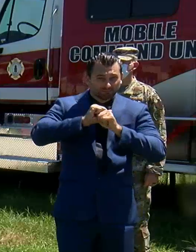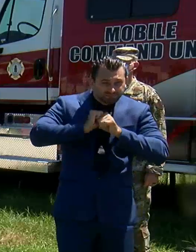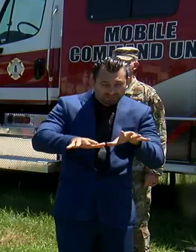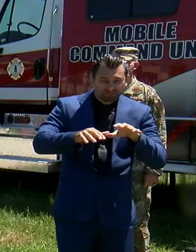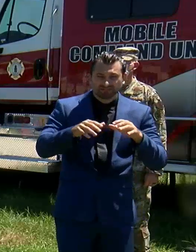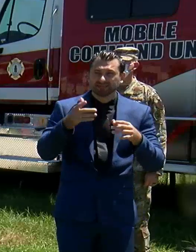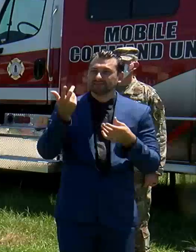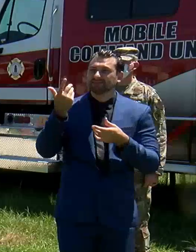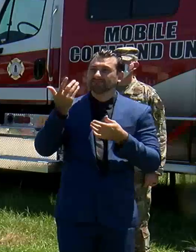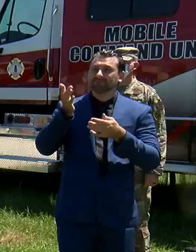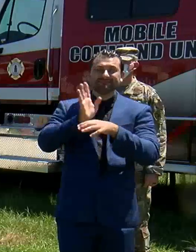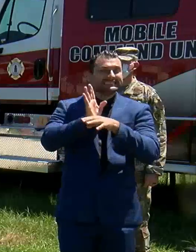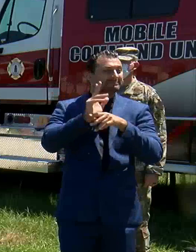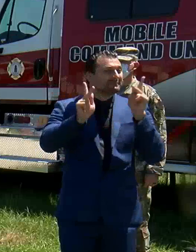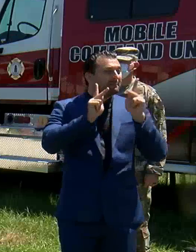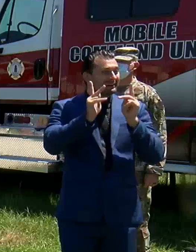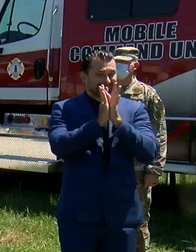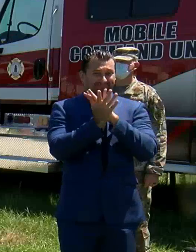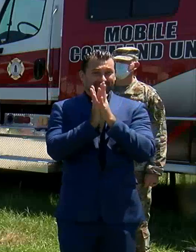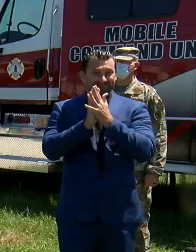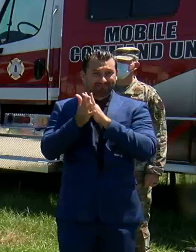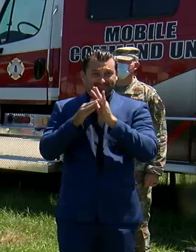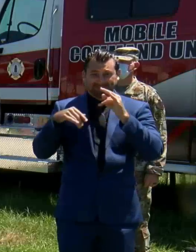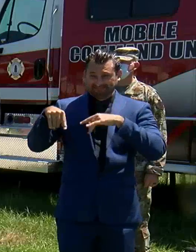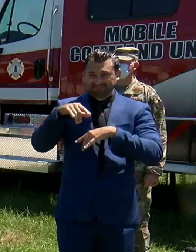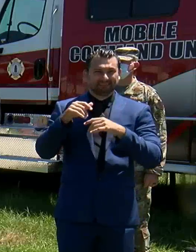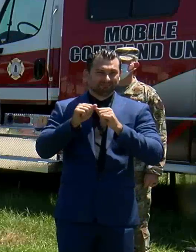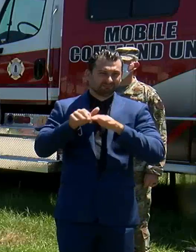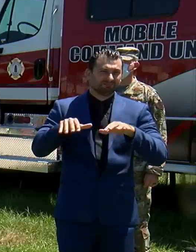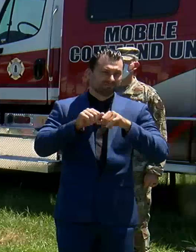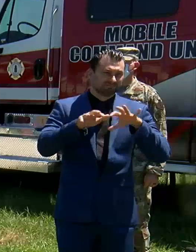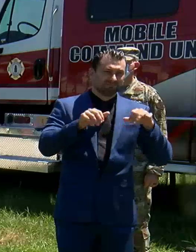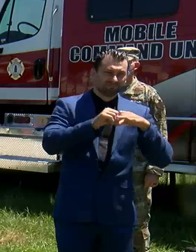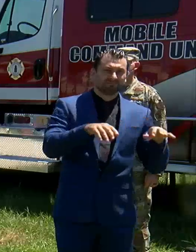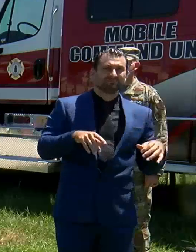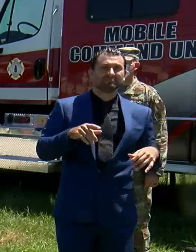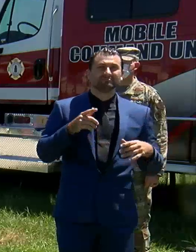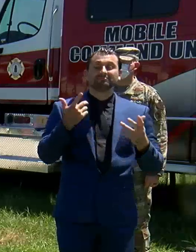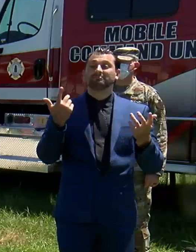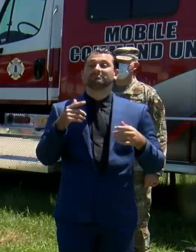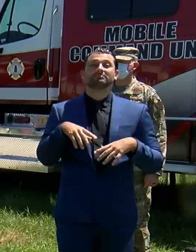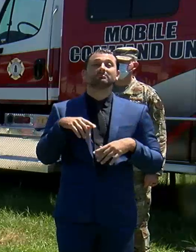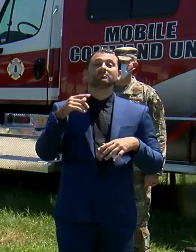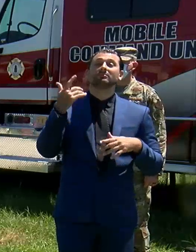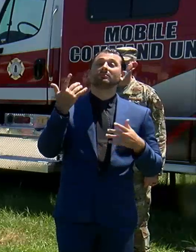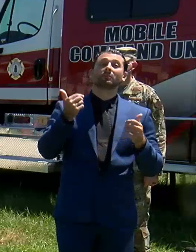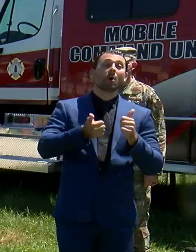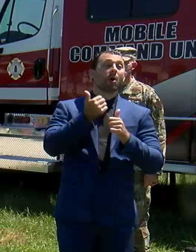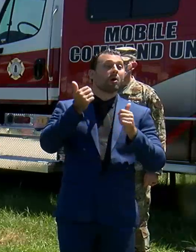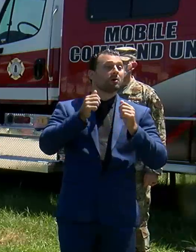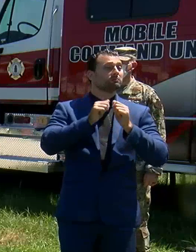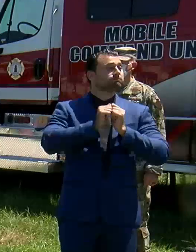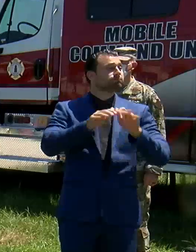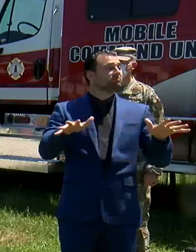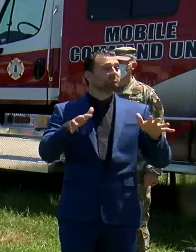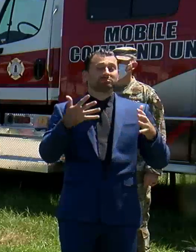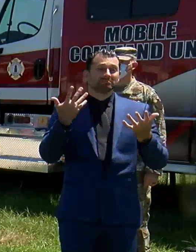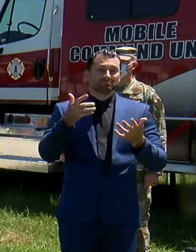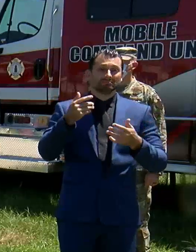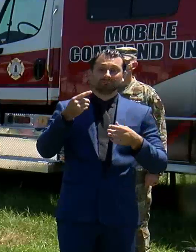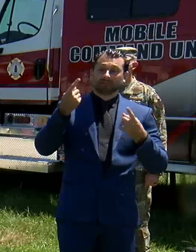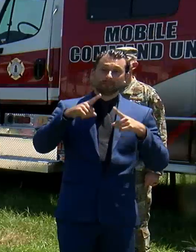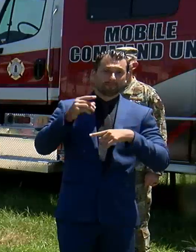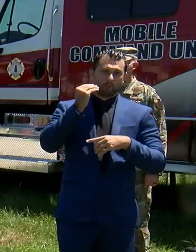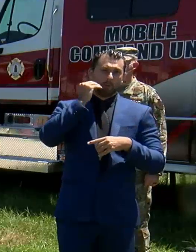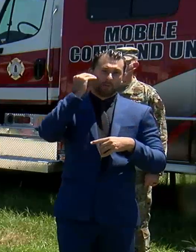certainly in Florida, and I think probably everywhere, has been inside the home amongst family members, because you're in an enclosed environment, you have close, repeated